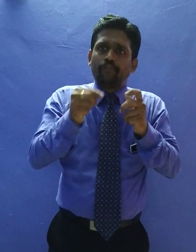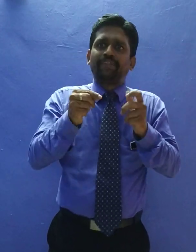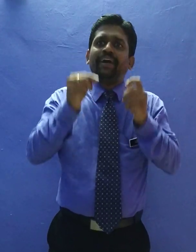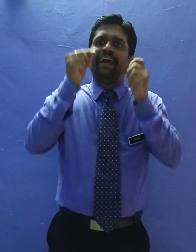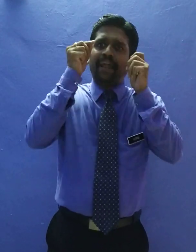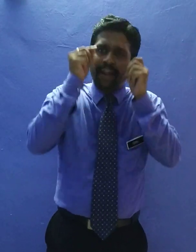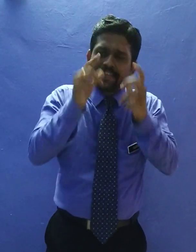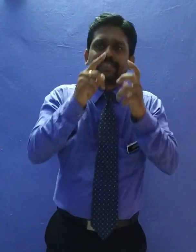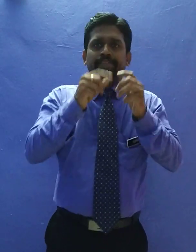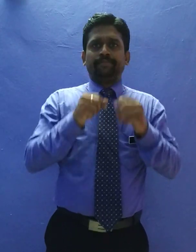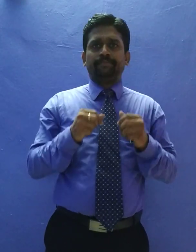the lesson.